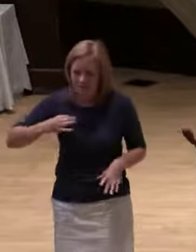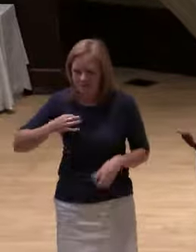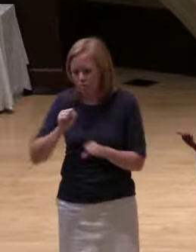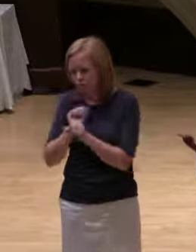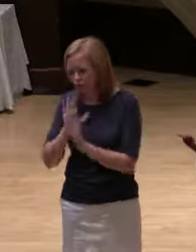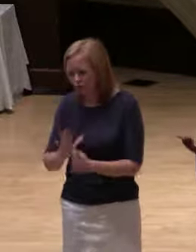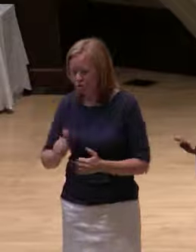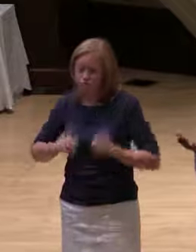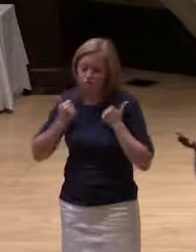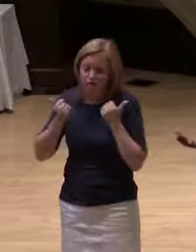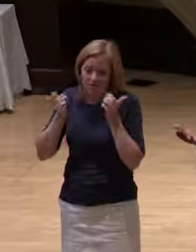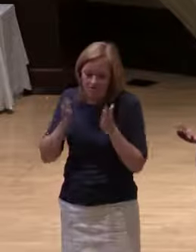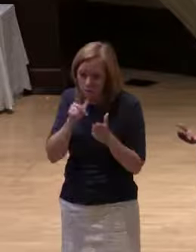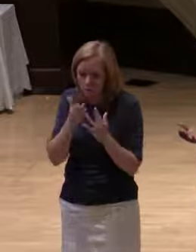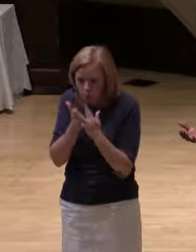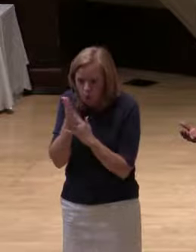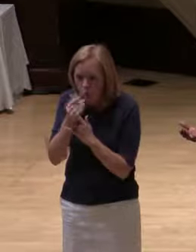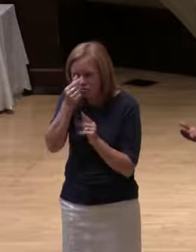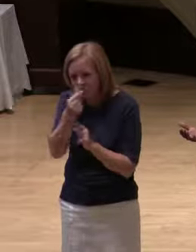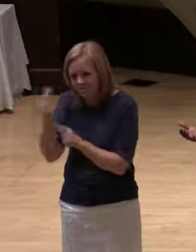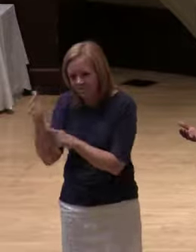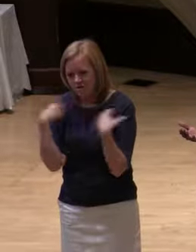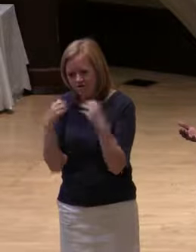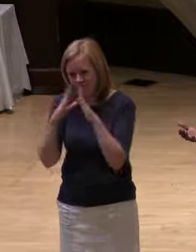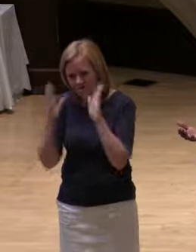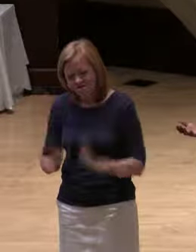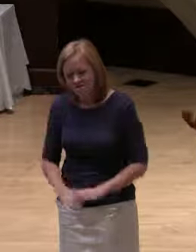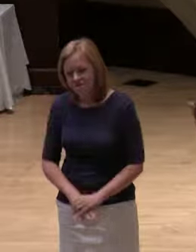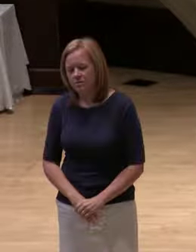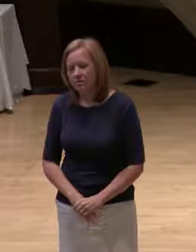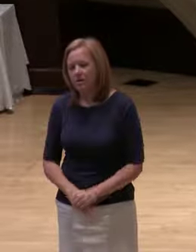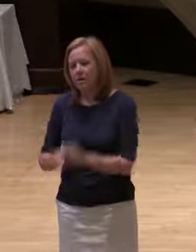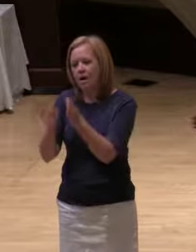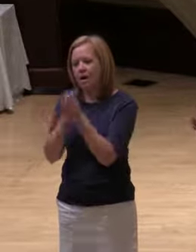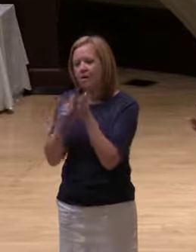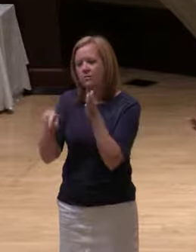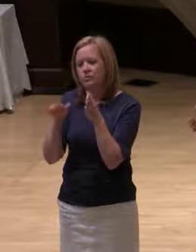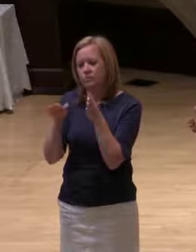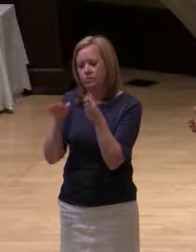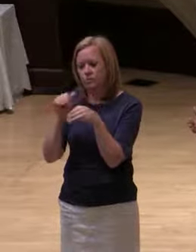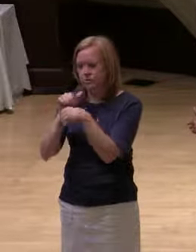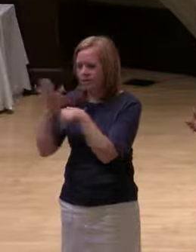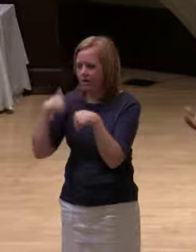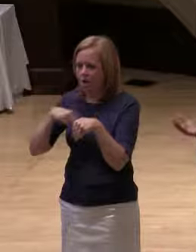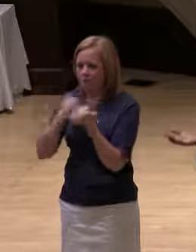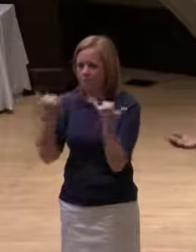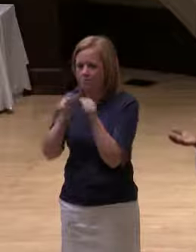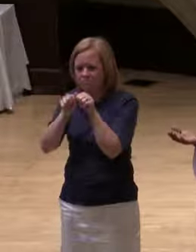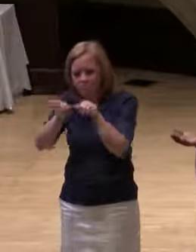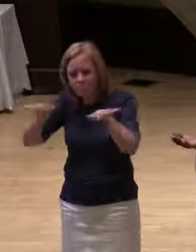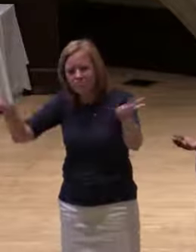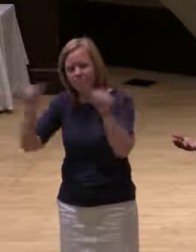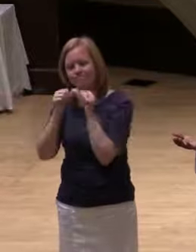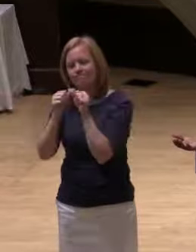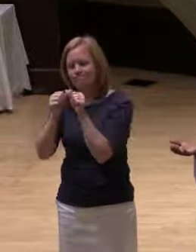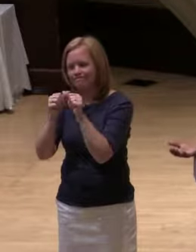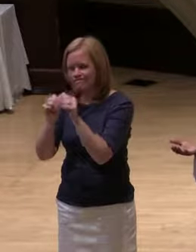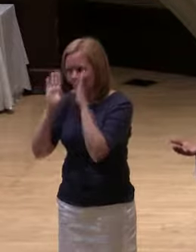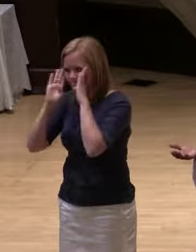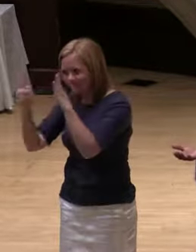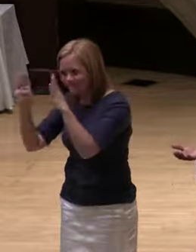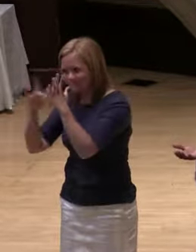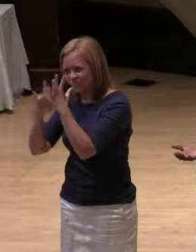the residents that have come through this house. We ask you to send us forth today to continue to listen to Jesus'